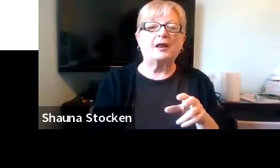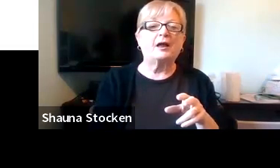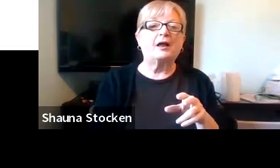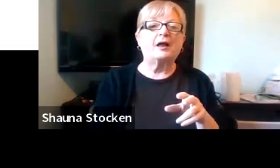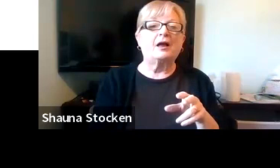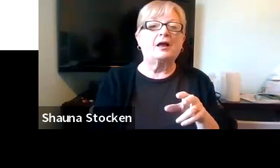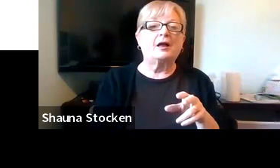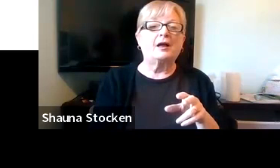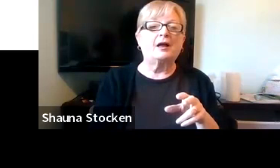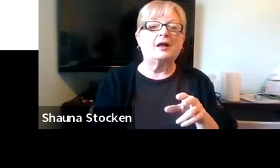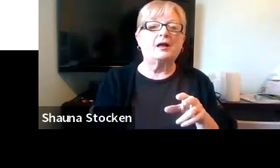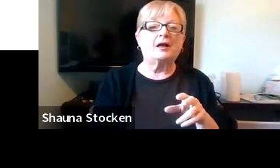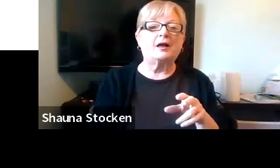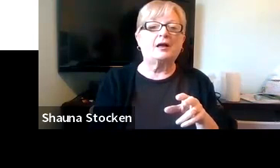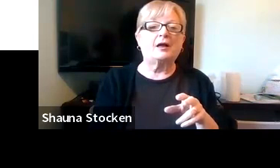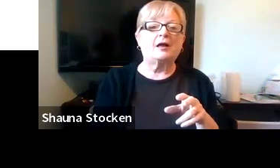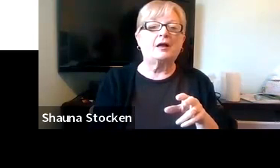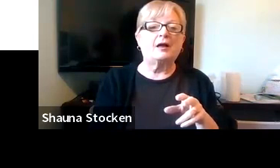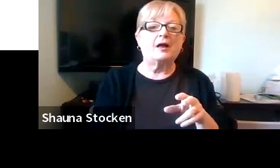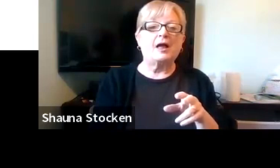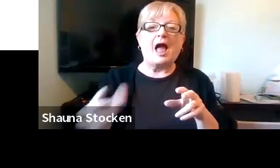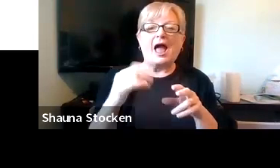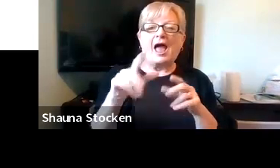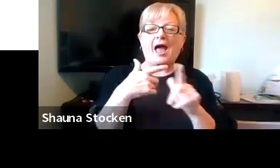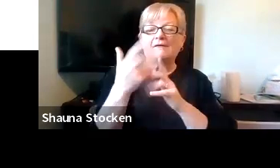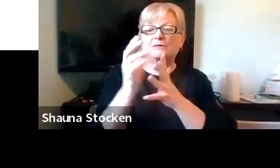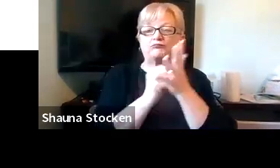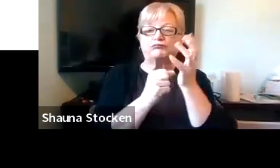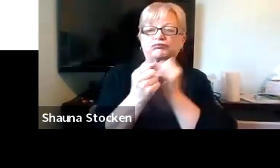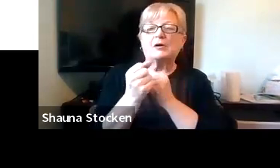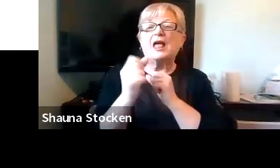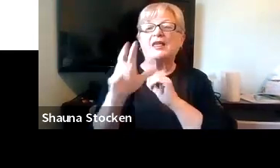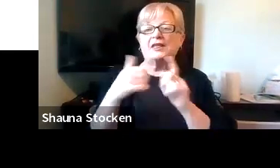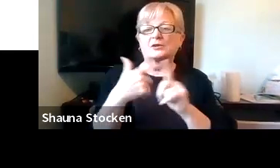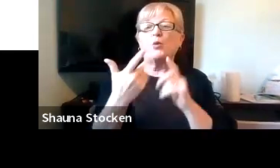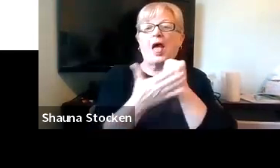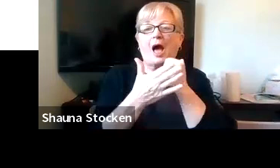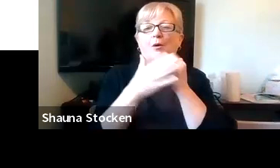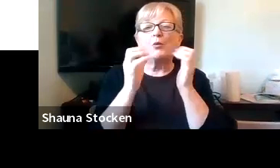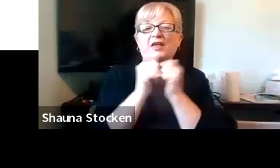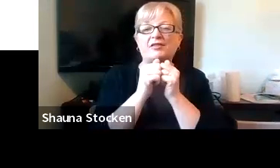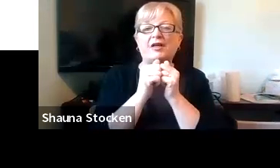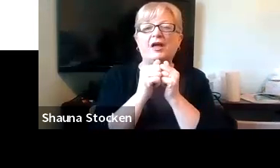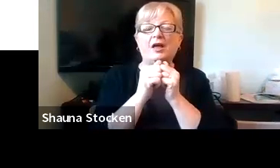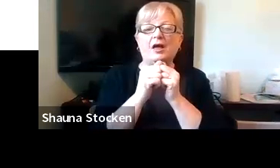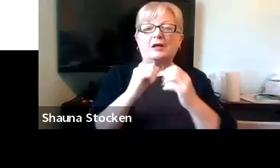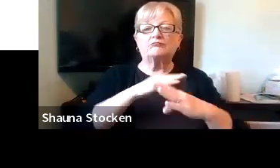I'm gonna go ahead and put those on before beginning to use the sharp objects here.